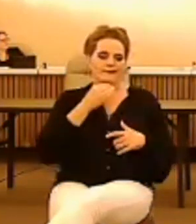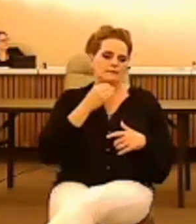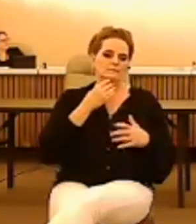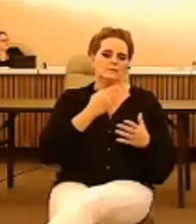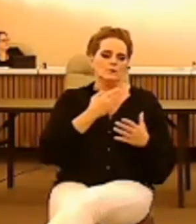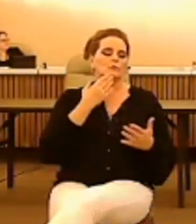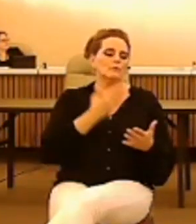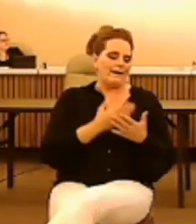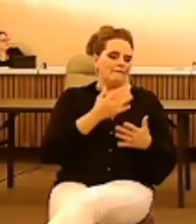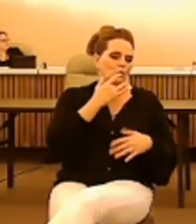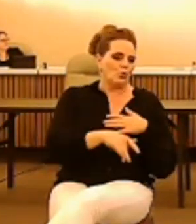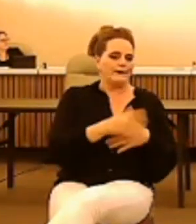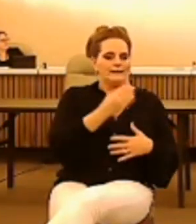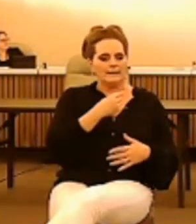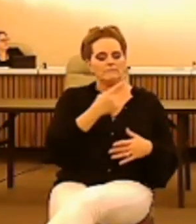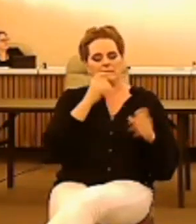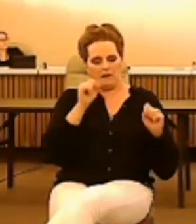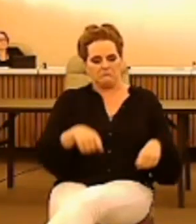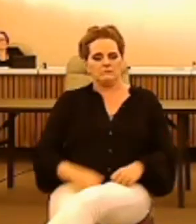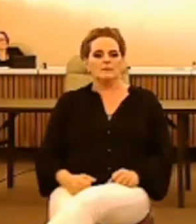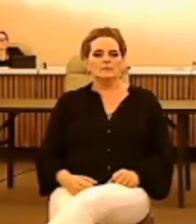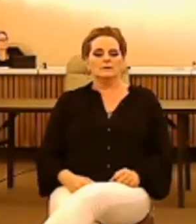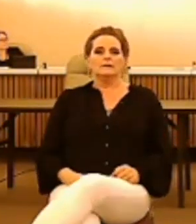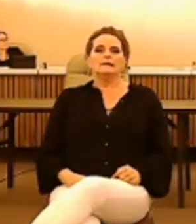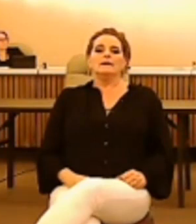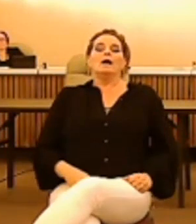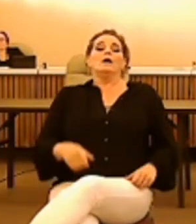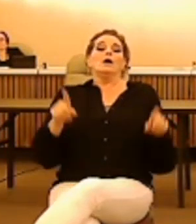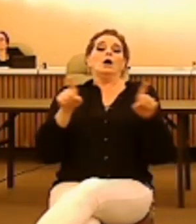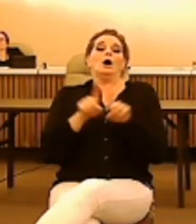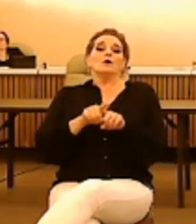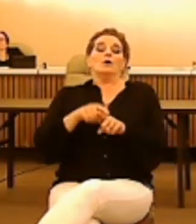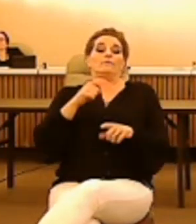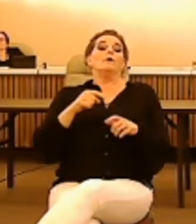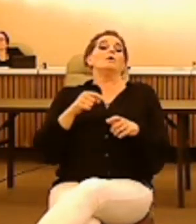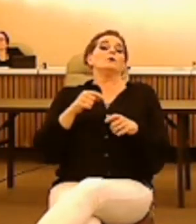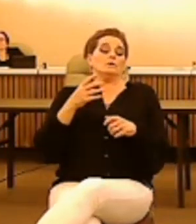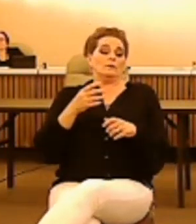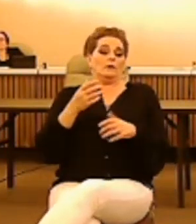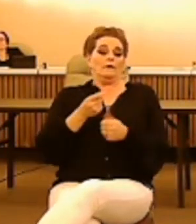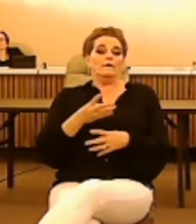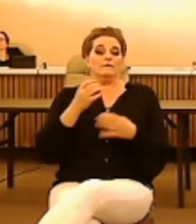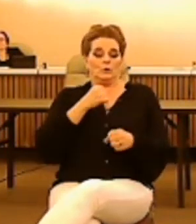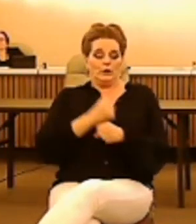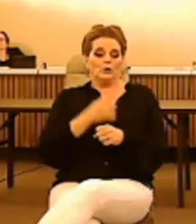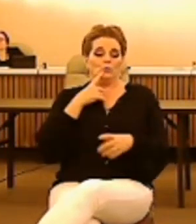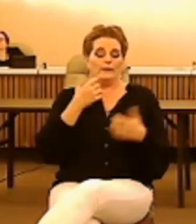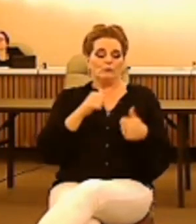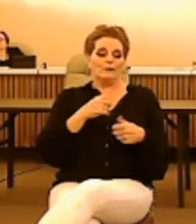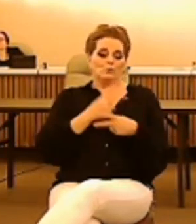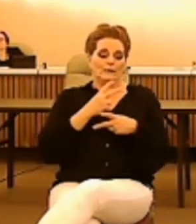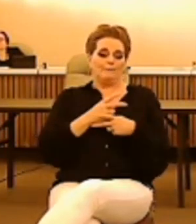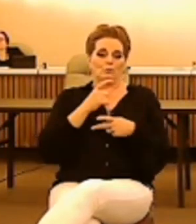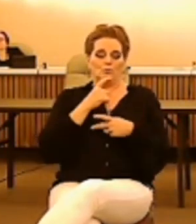eat can do so as well. So And we've for the past few years, we've worked really hard to try to keep it